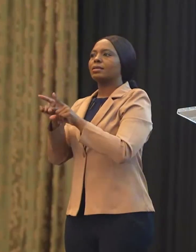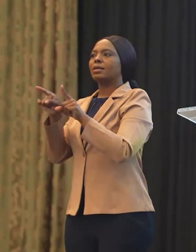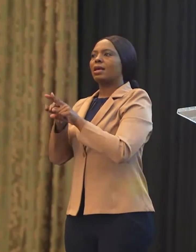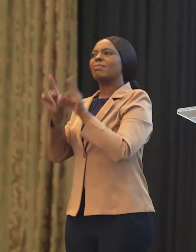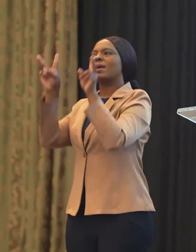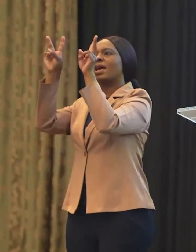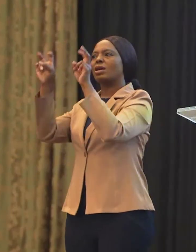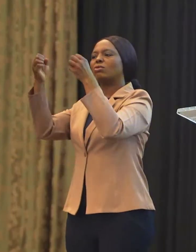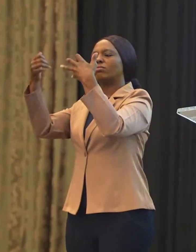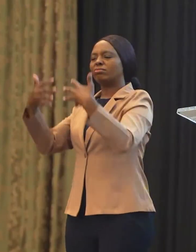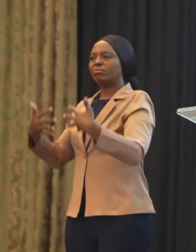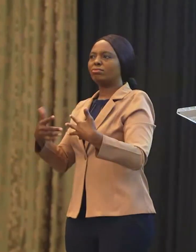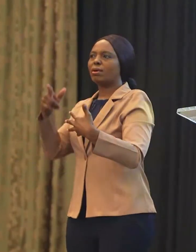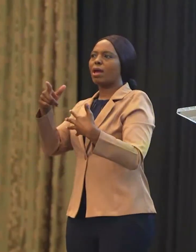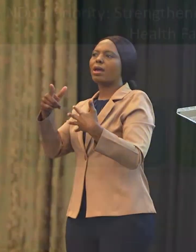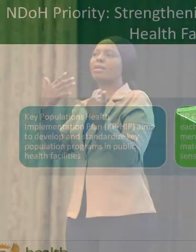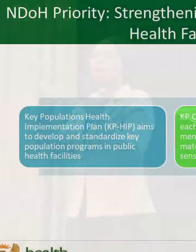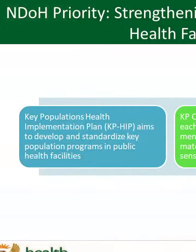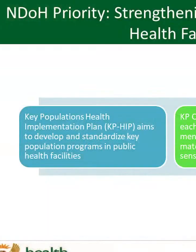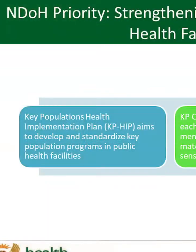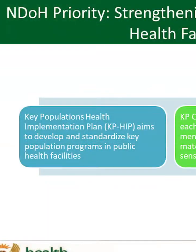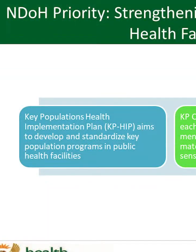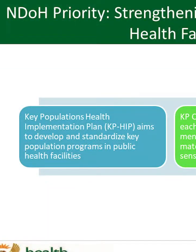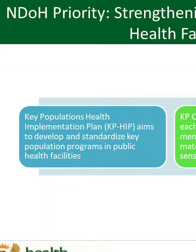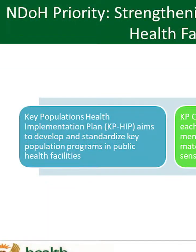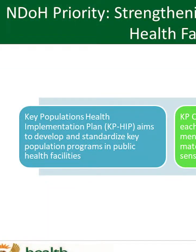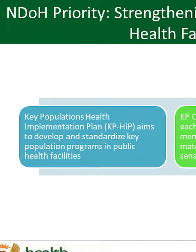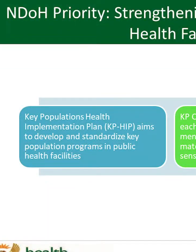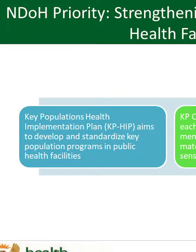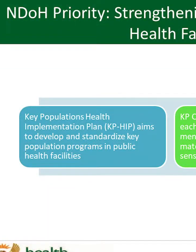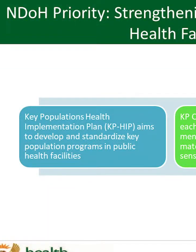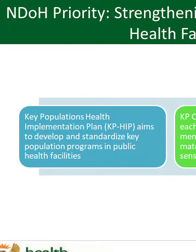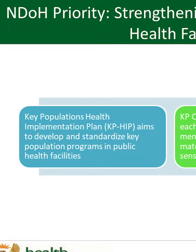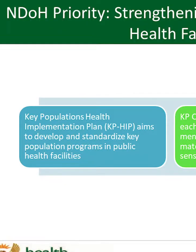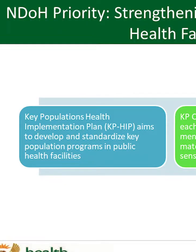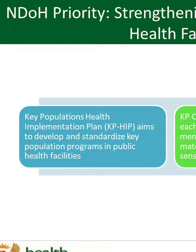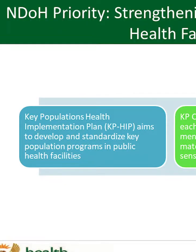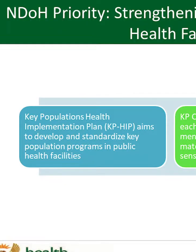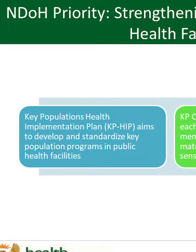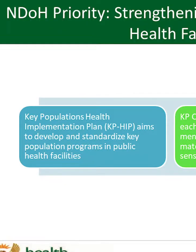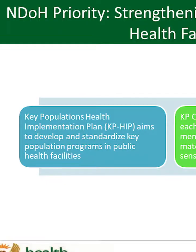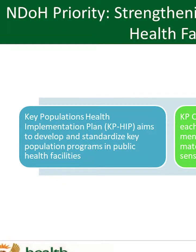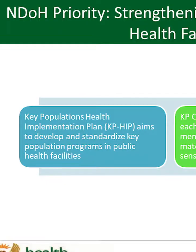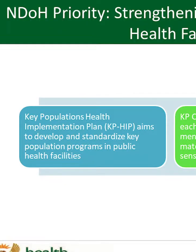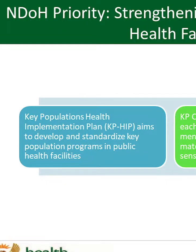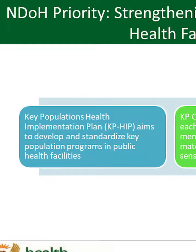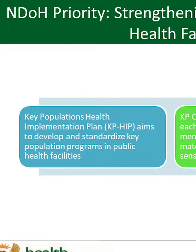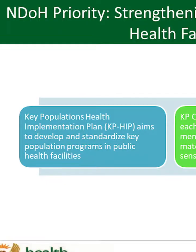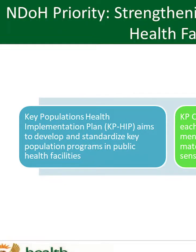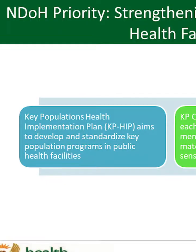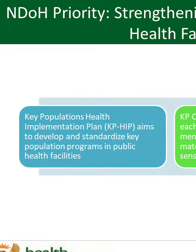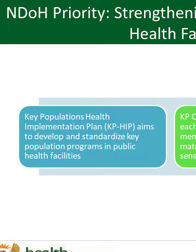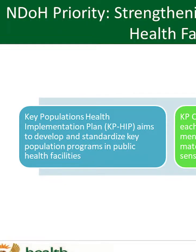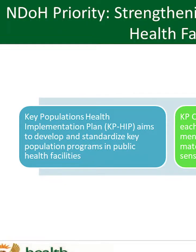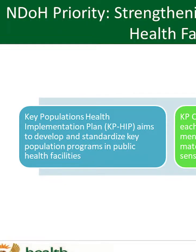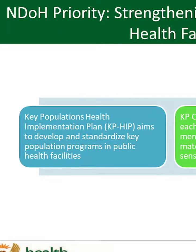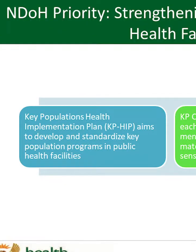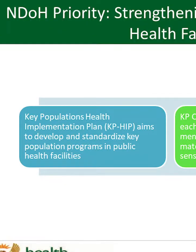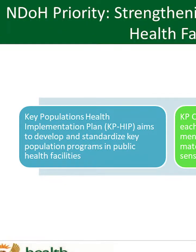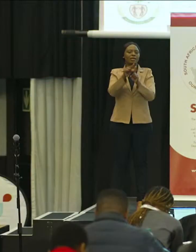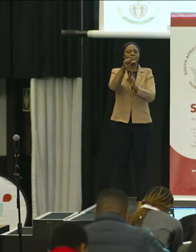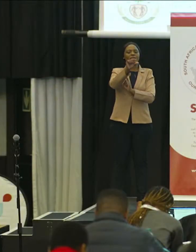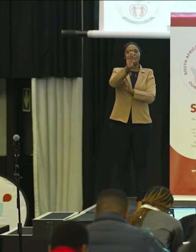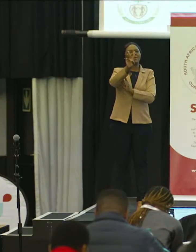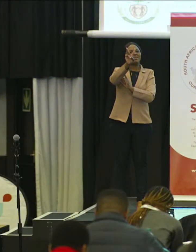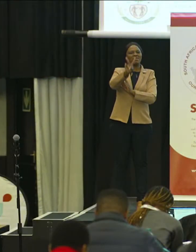issues of providing the IEC material and also the issues of also addressing the gender-based violence as